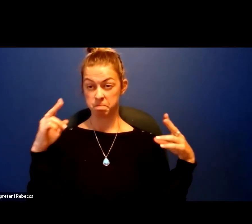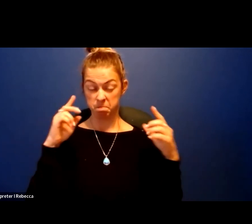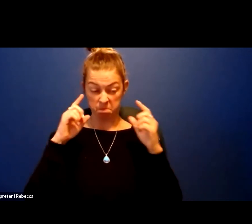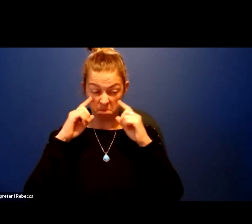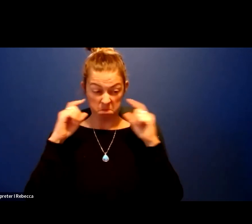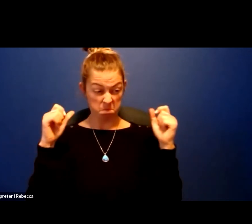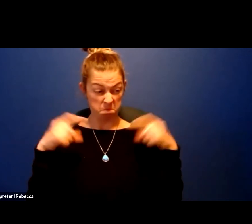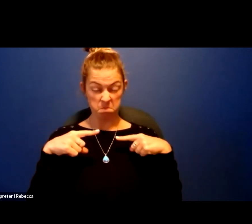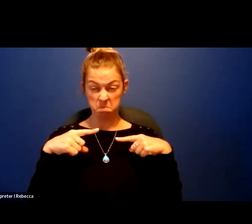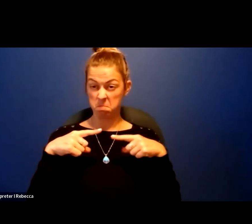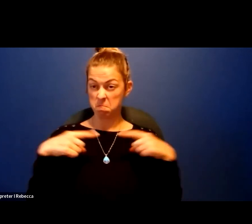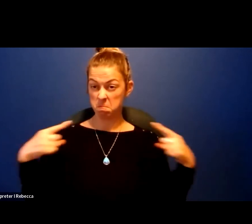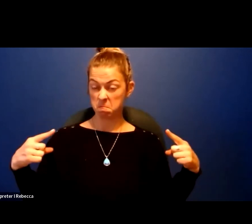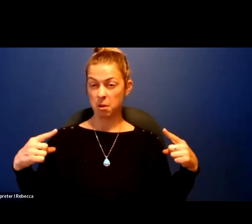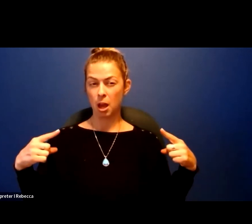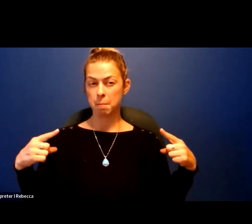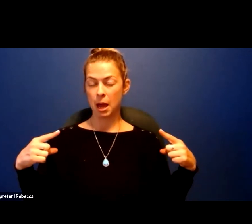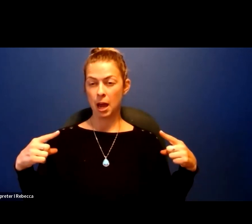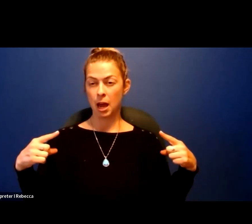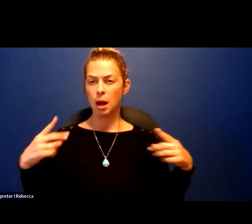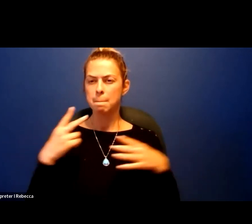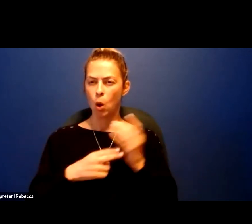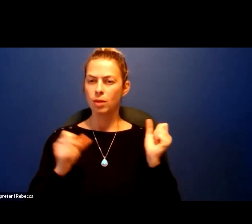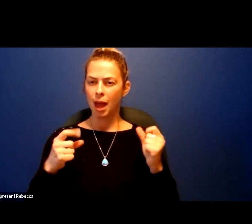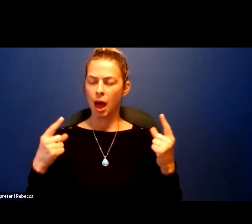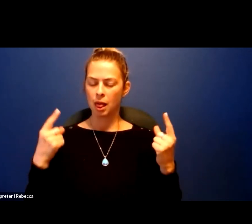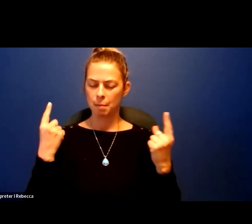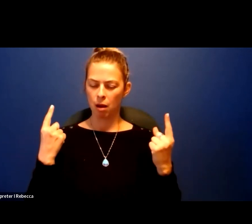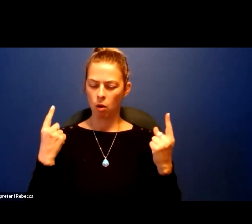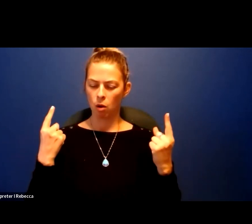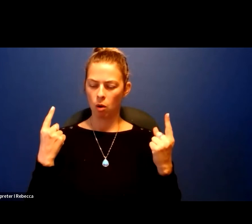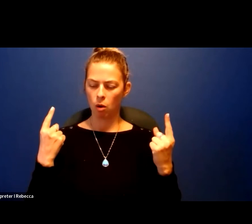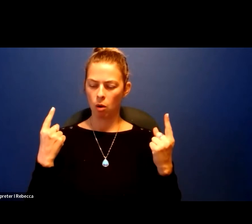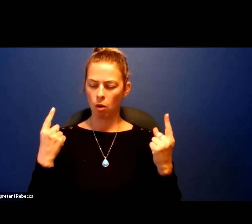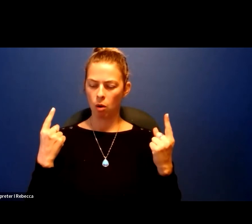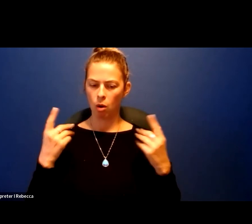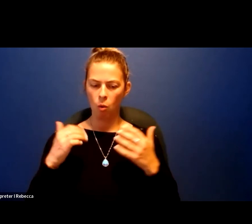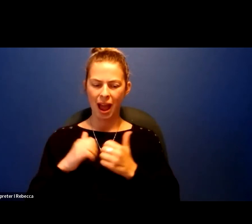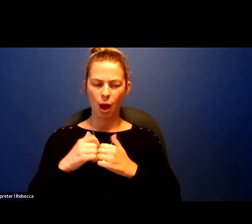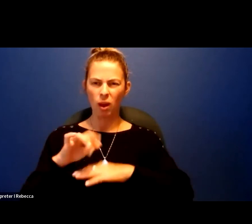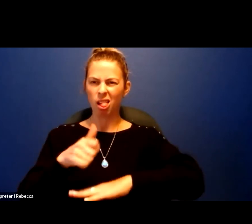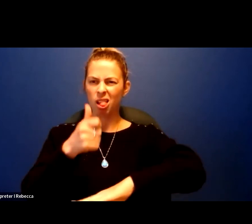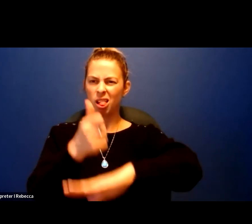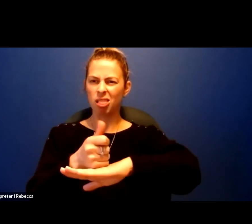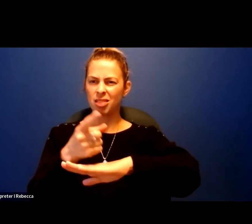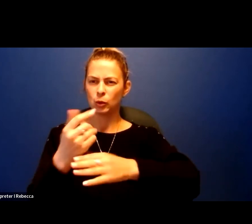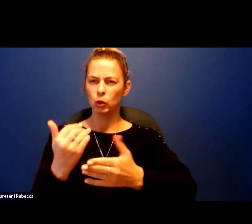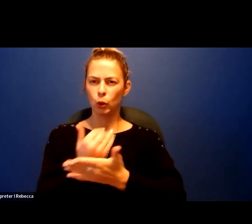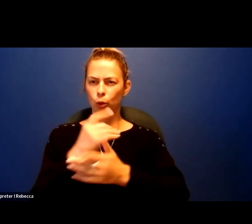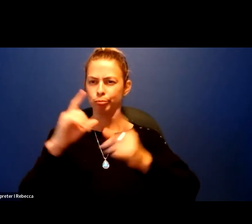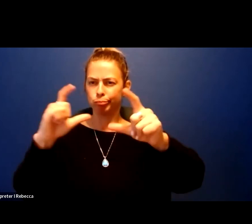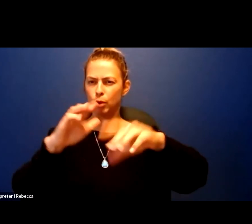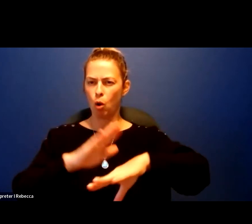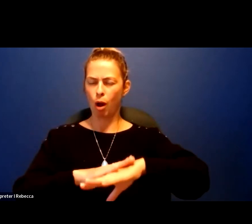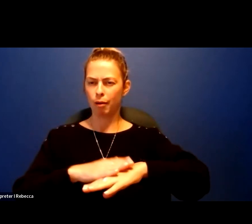same room and we're trying to figure out how are we going to get this stop sign put up on the corner in our neighborhood, after a while